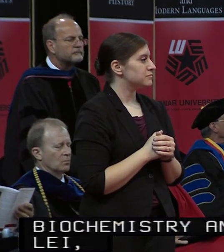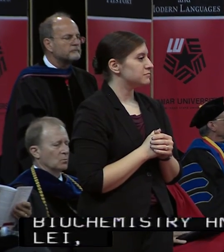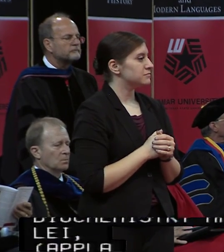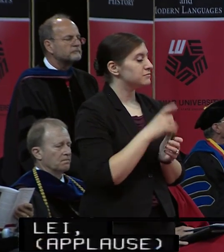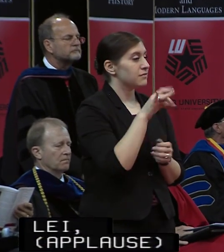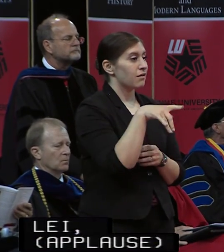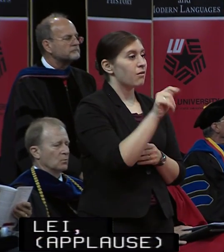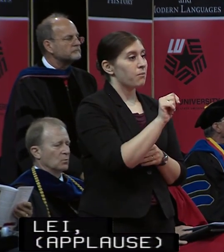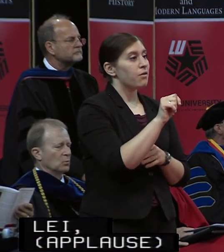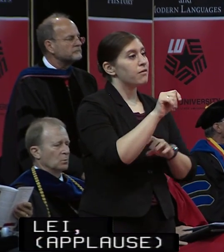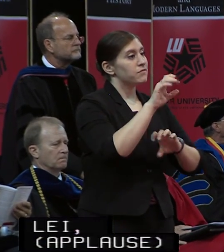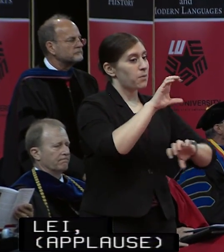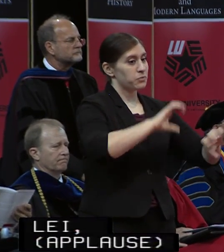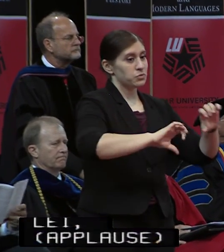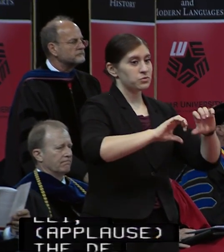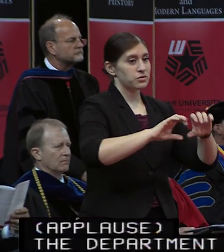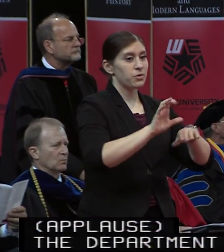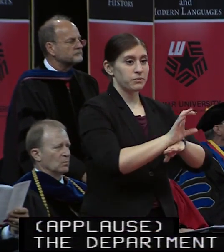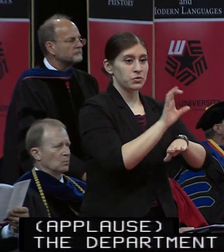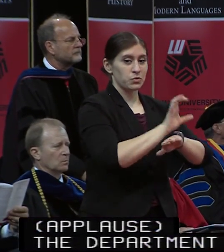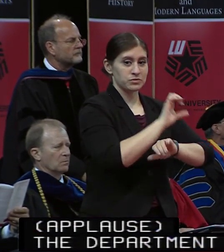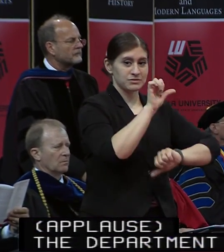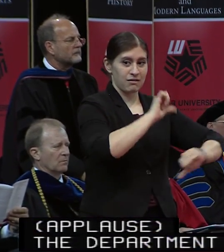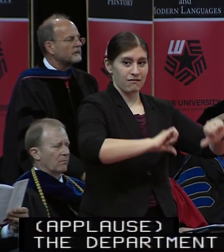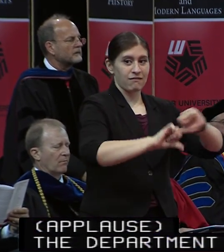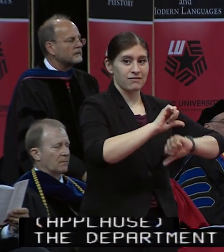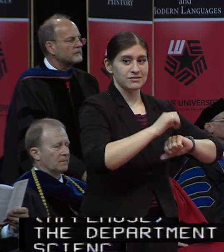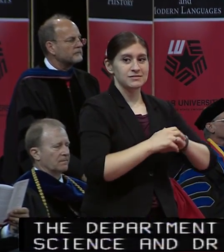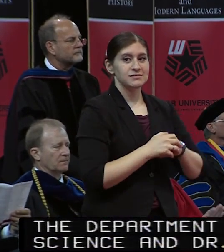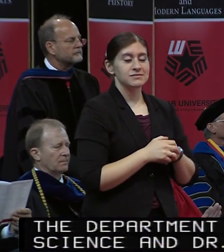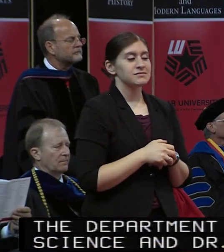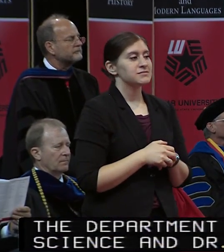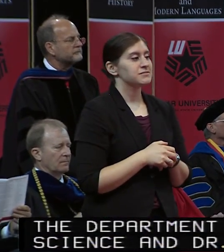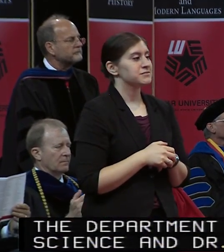The Department of Computer Science and Dr. Stefan Andre.